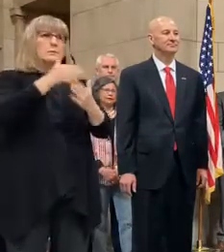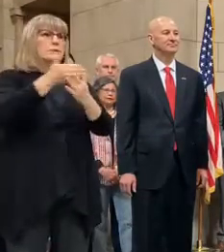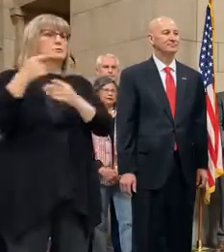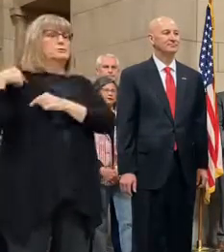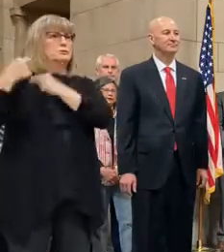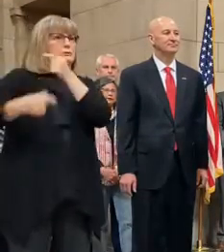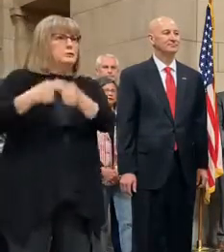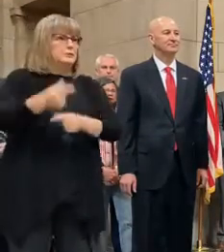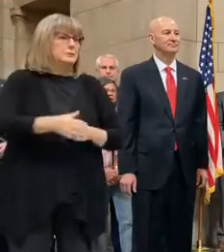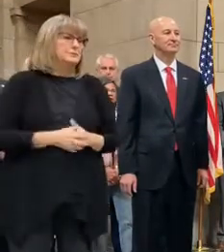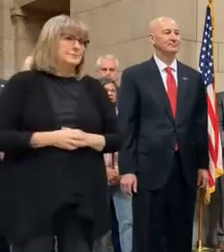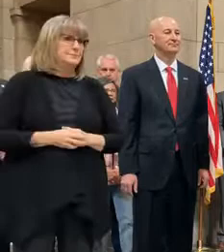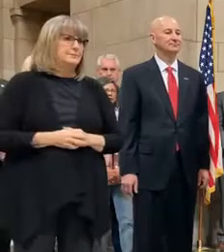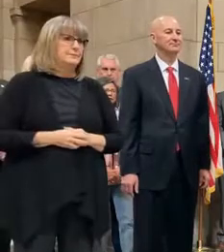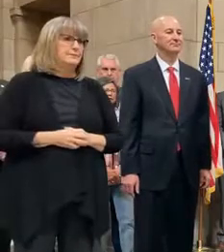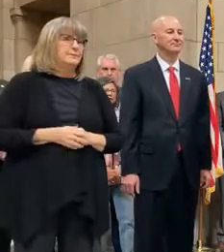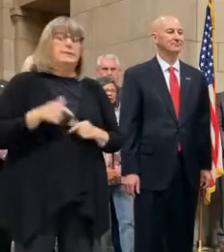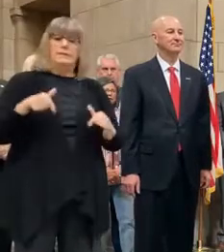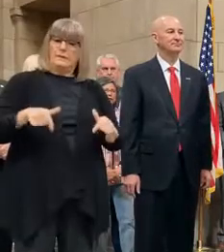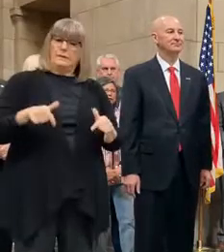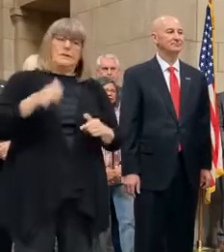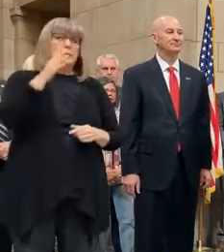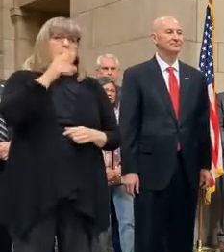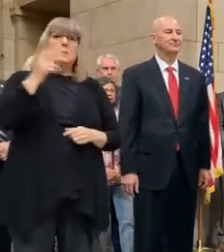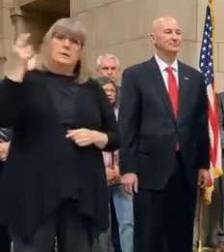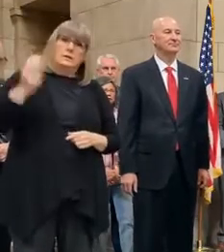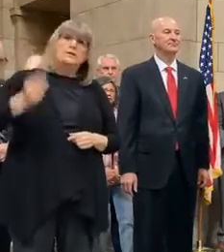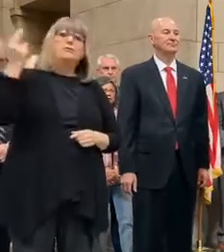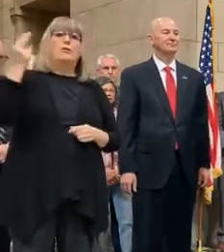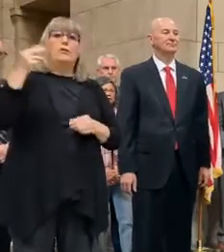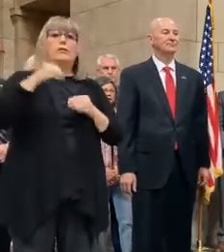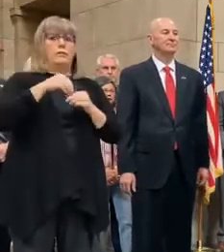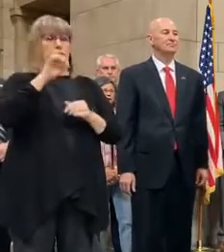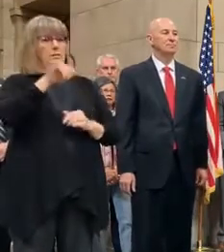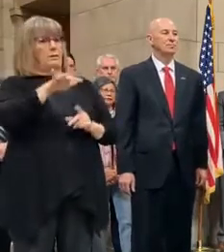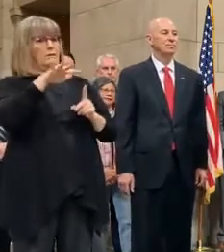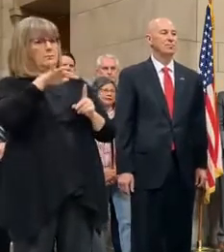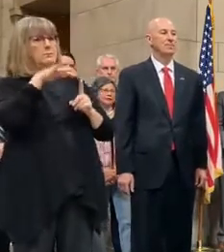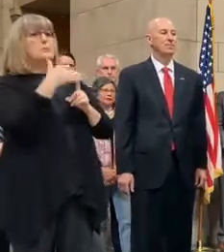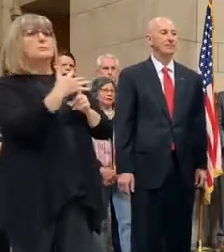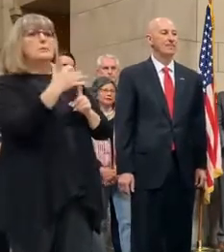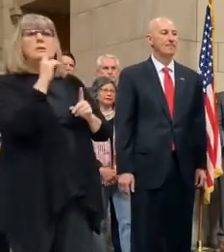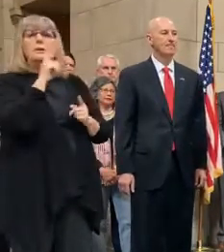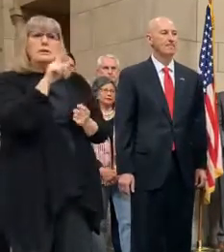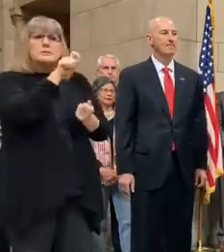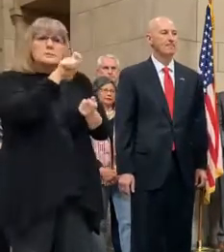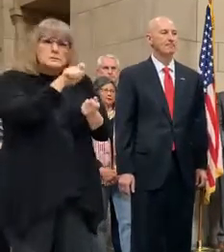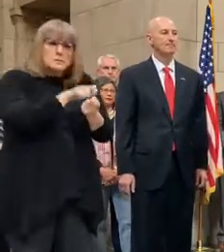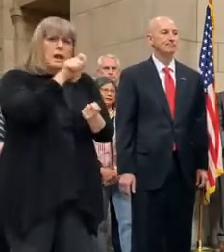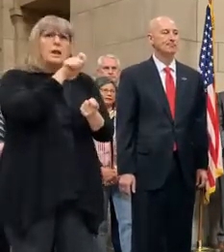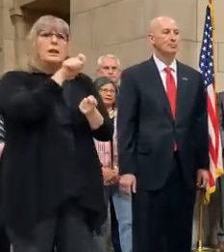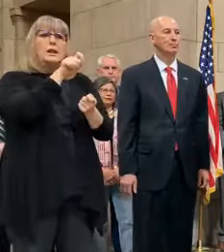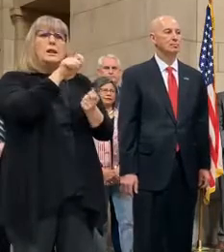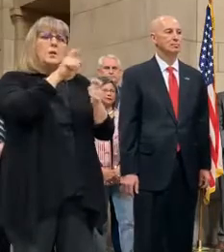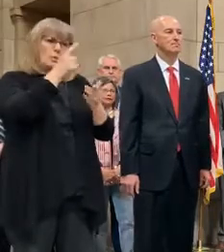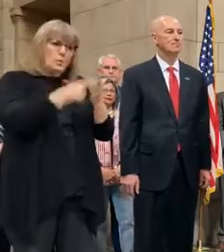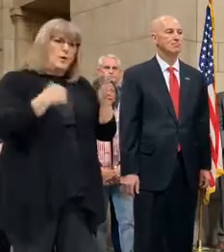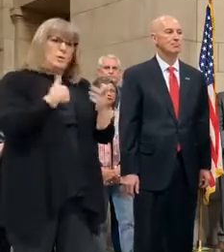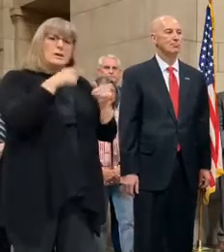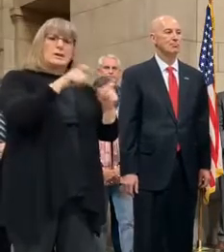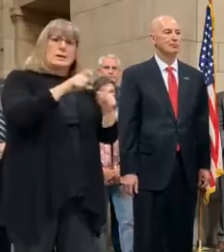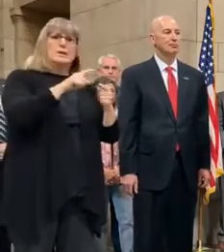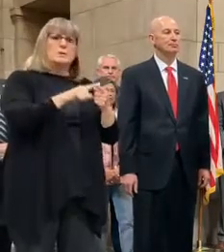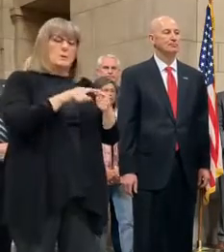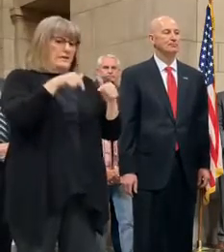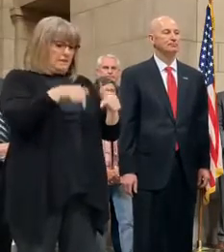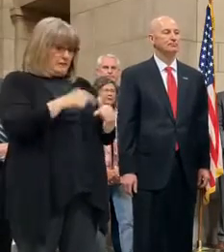generation. This will be historic, I think, in that context, It is exactly the launch pad for what we need to move